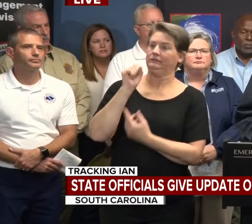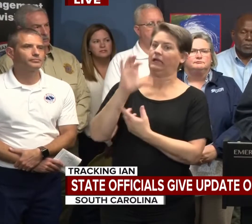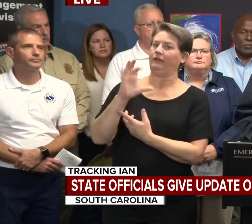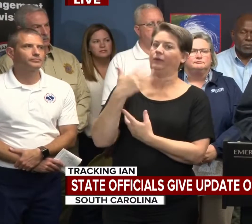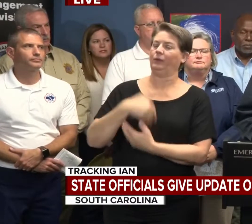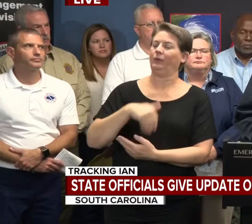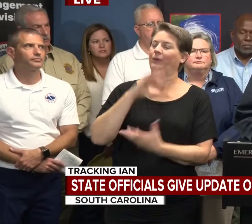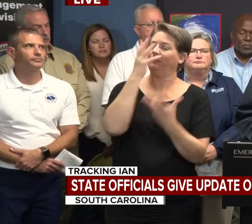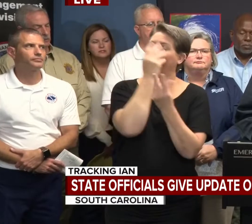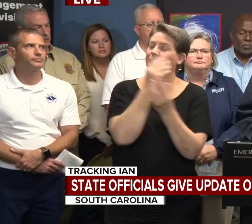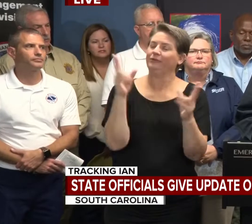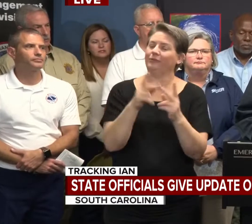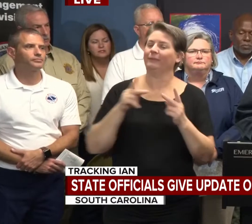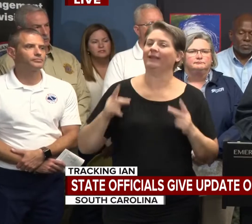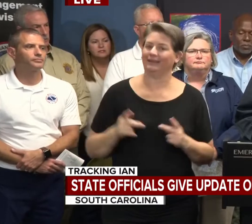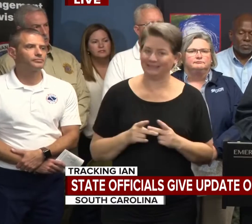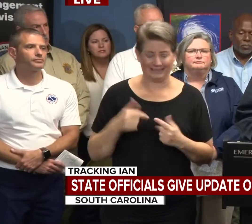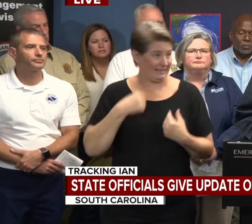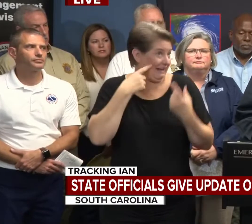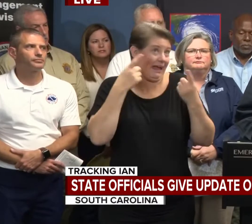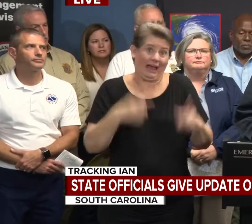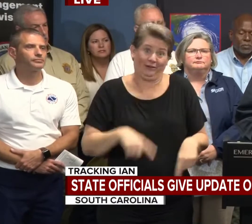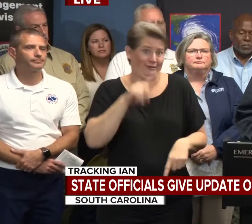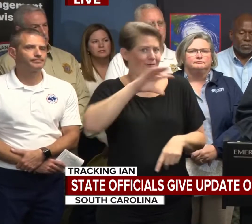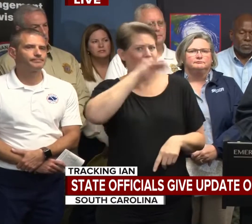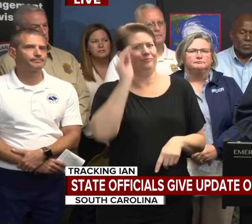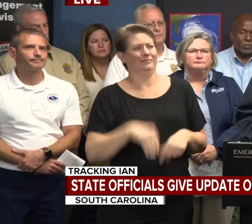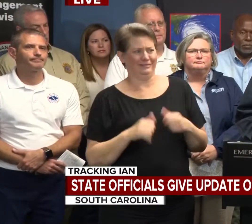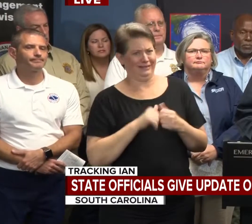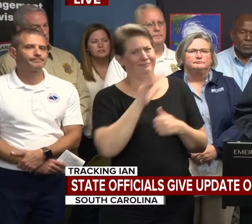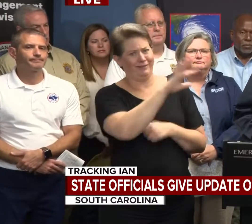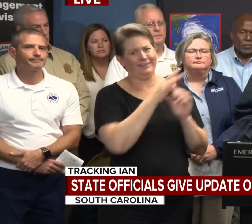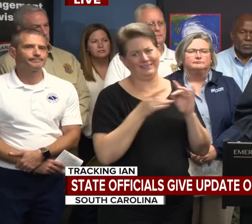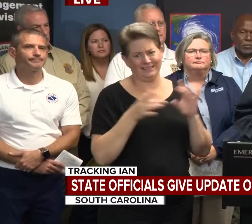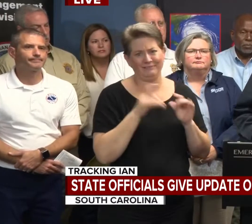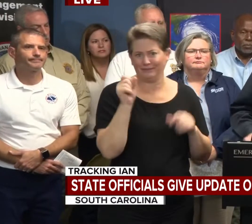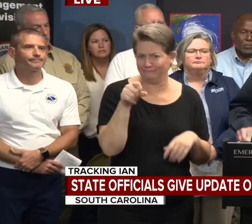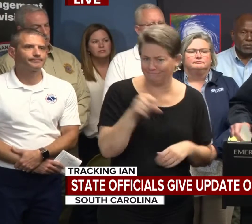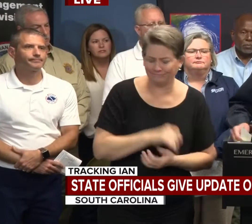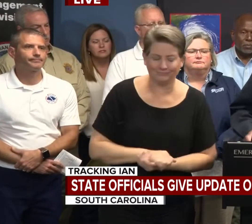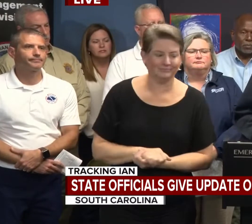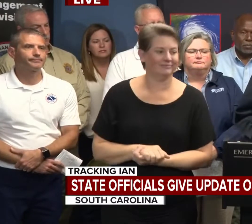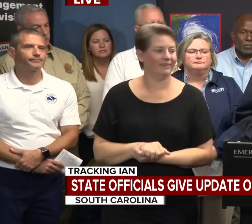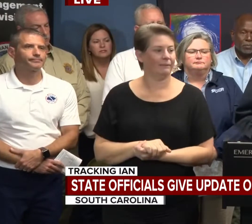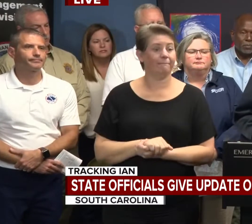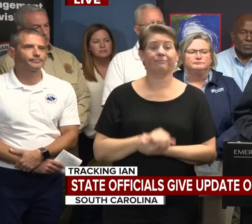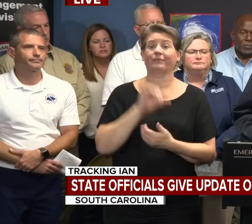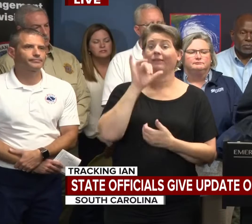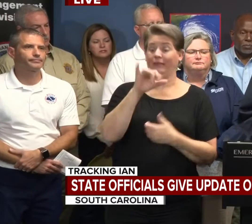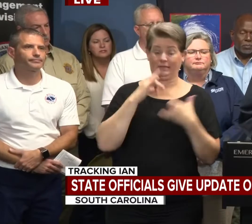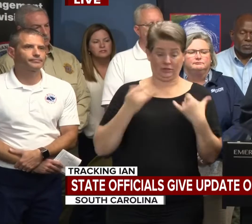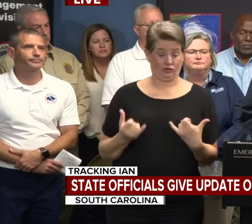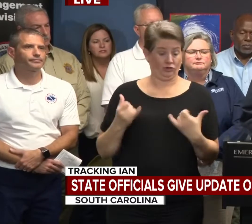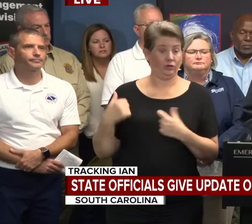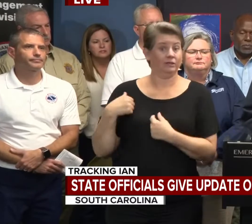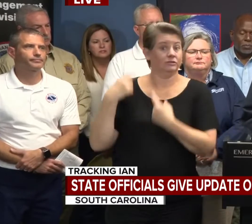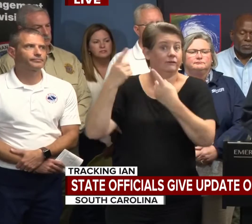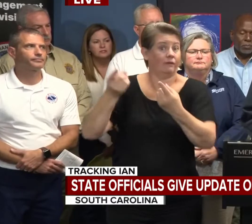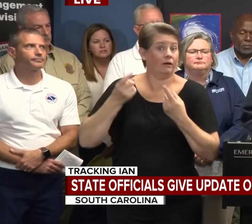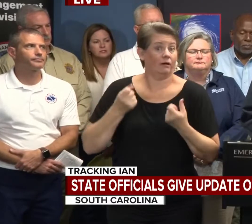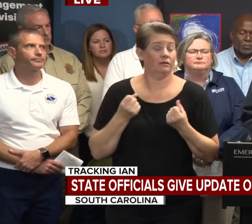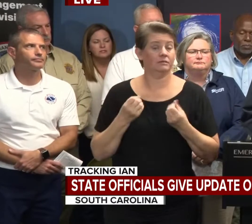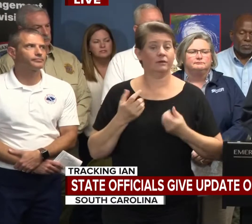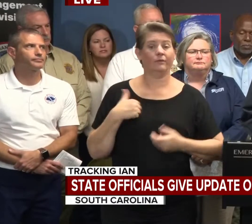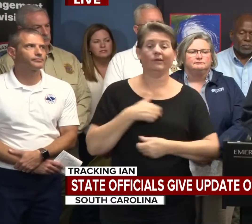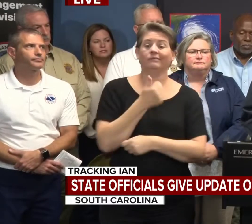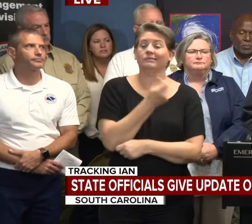beautiful place, and of course, I agreed 100% with that. So that is our situation so far, and we have a